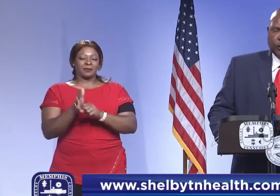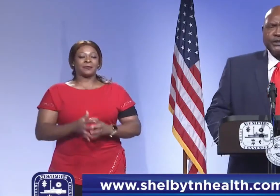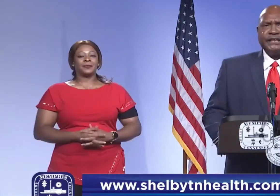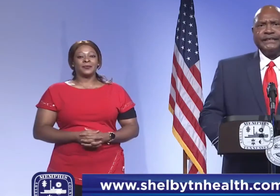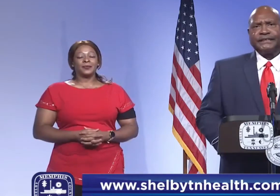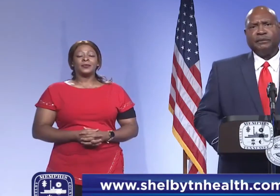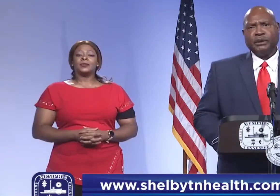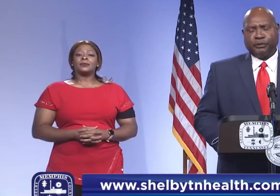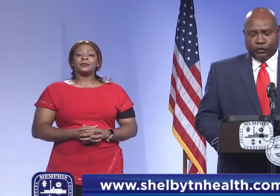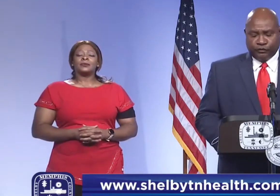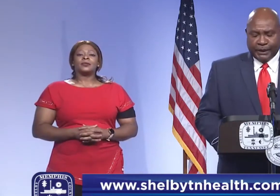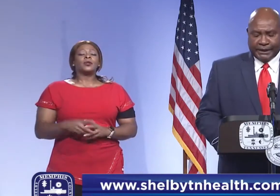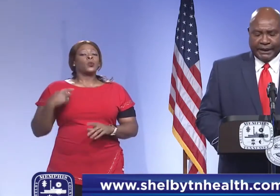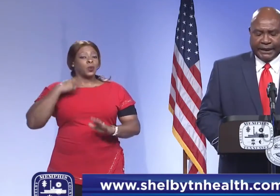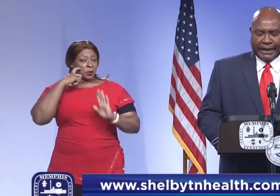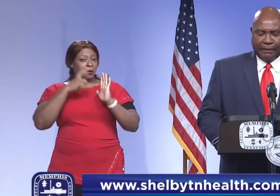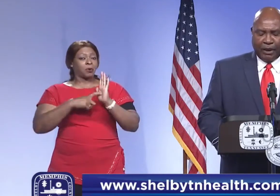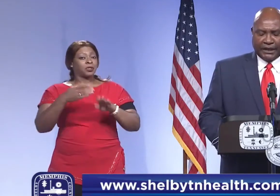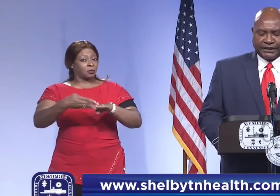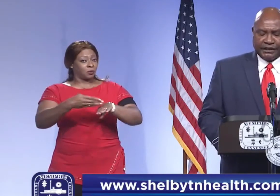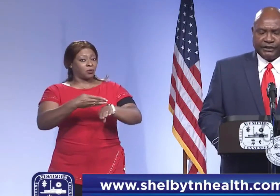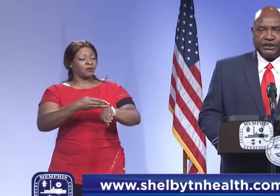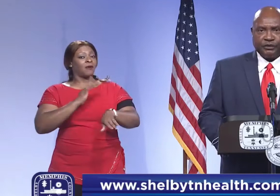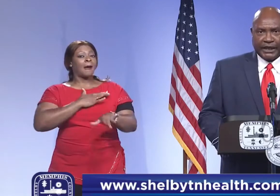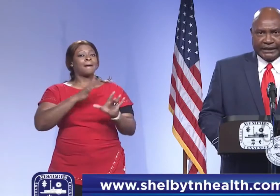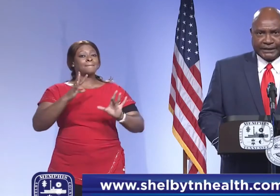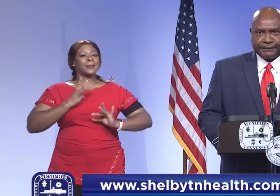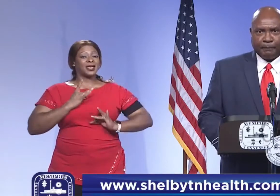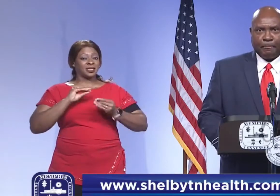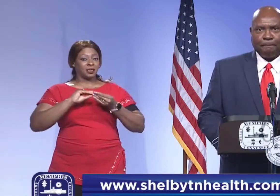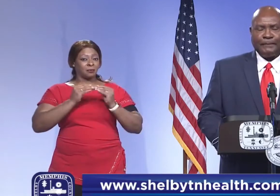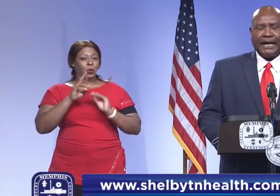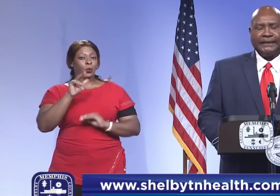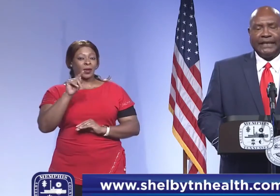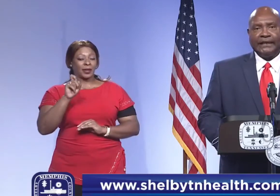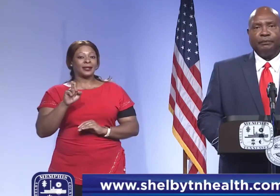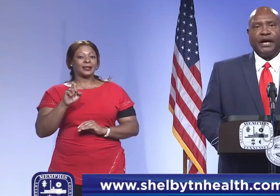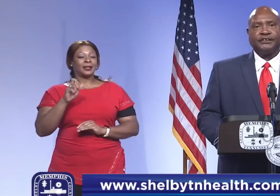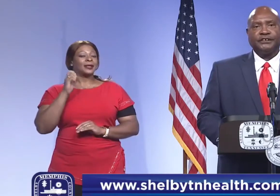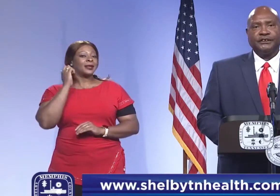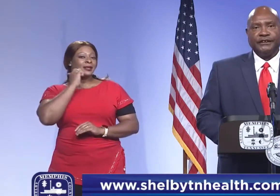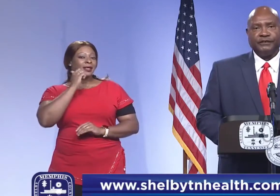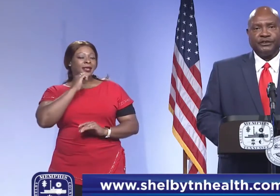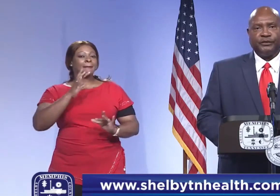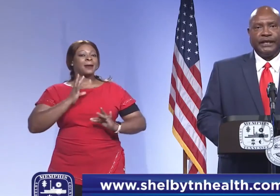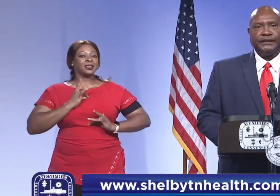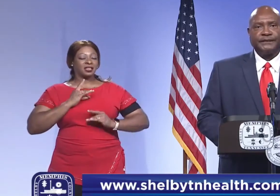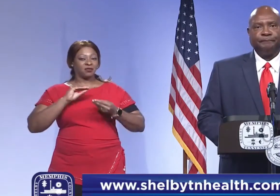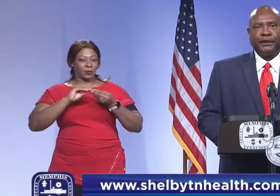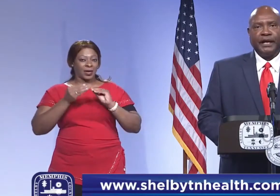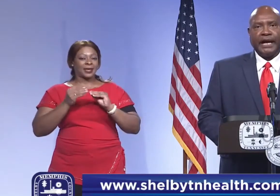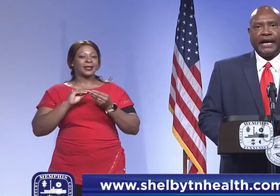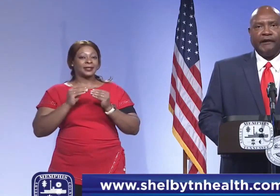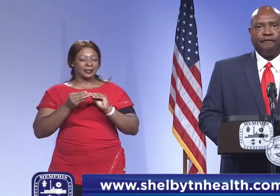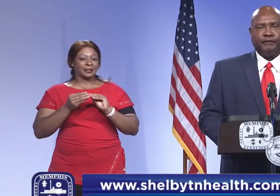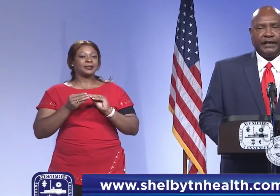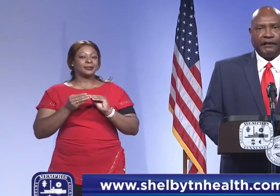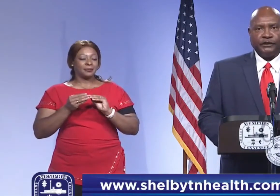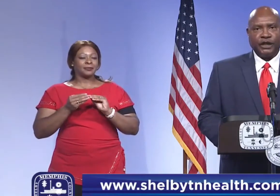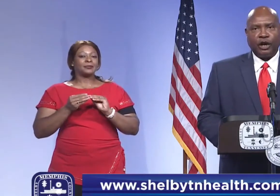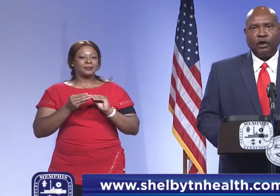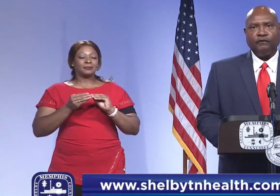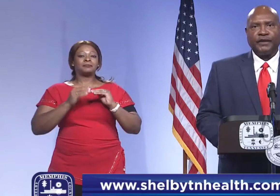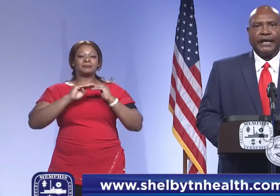We're seeing some improvement in our positivity rates. Our daily positivity rates have